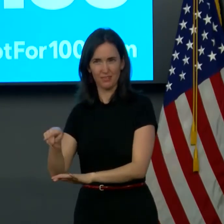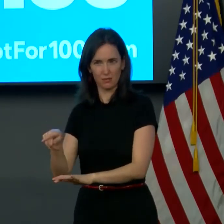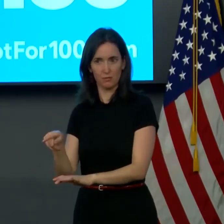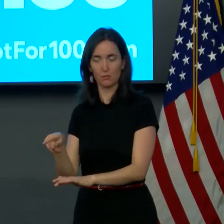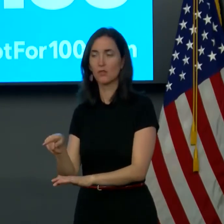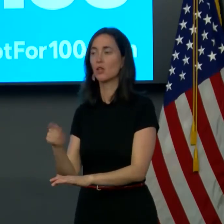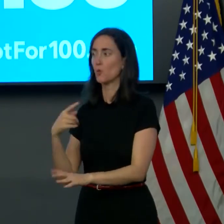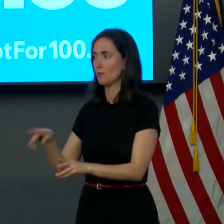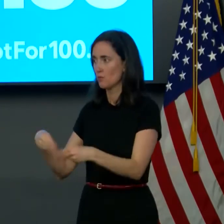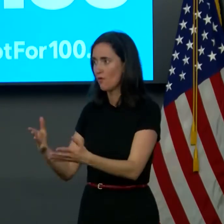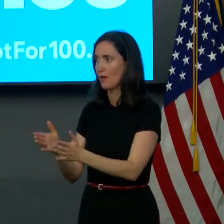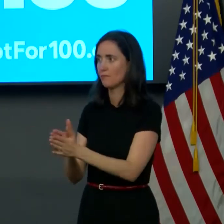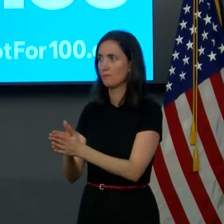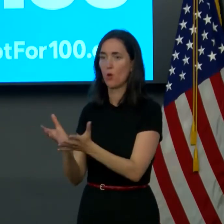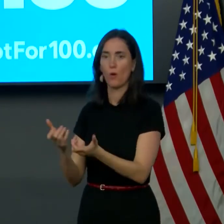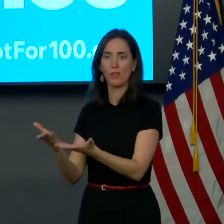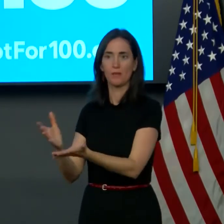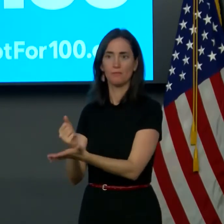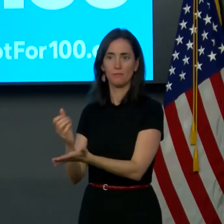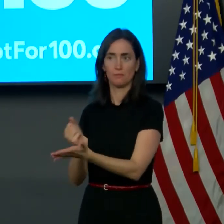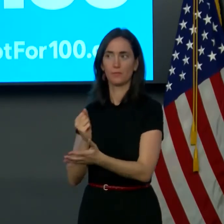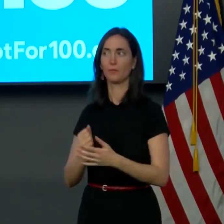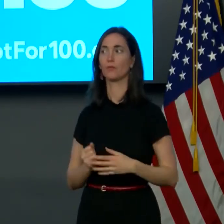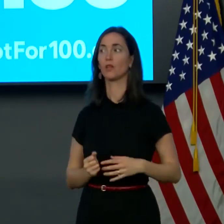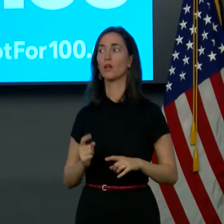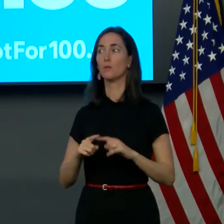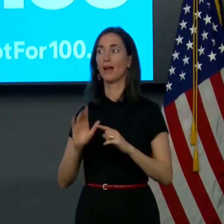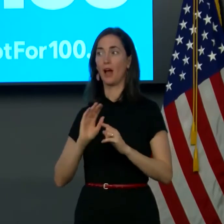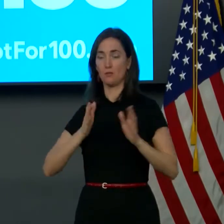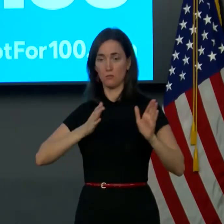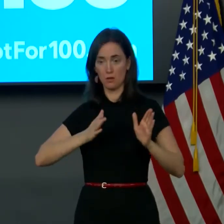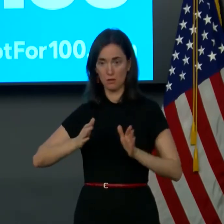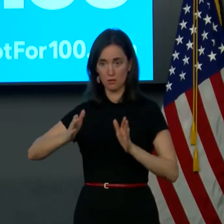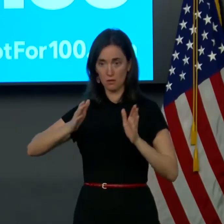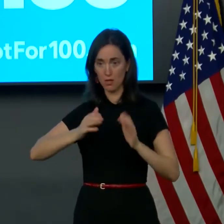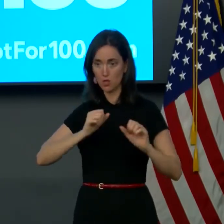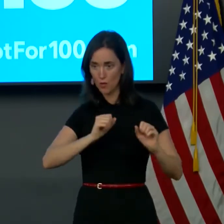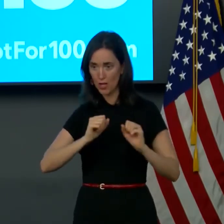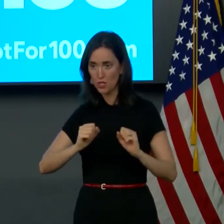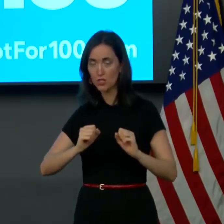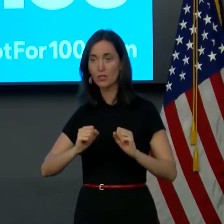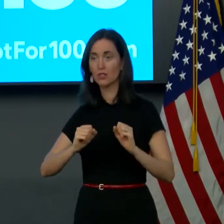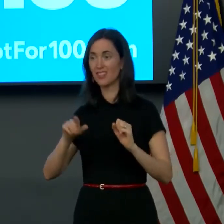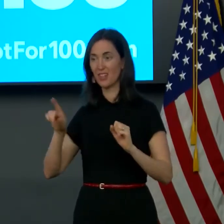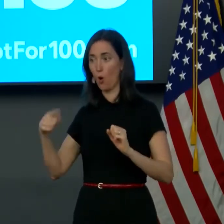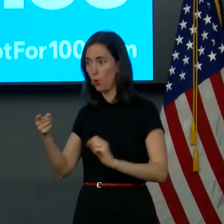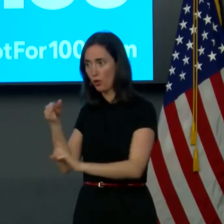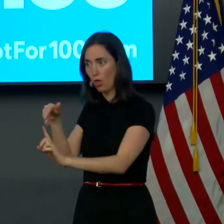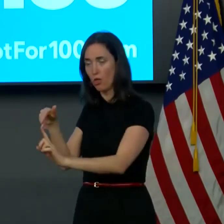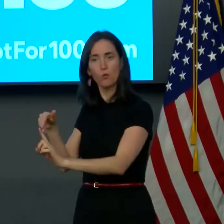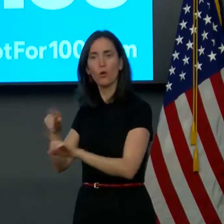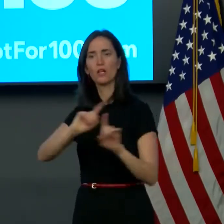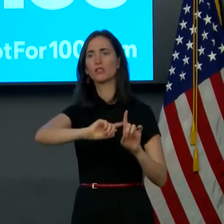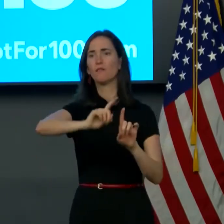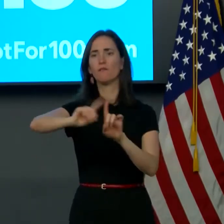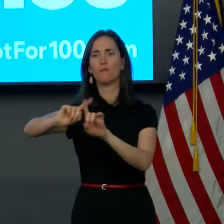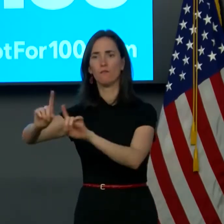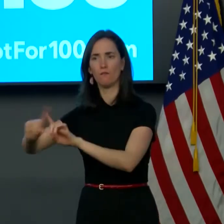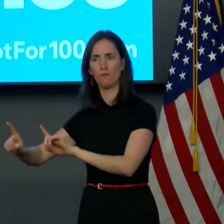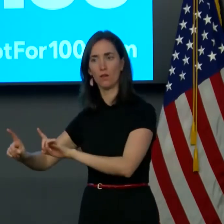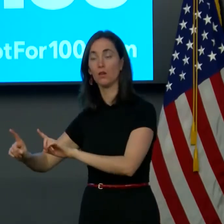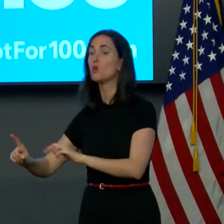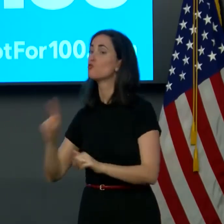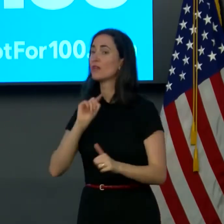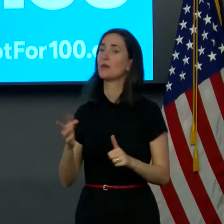But it is just one part of our strategy. We really try to keep people from getting COVID in the